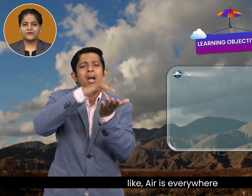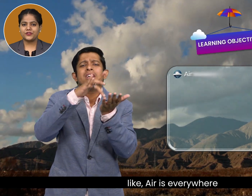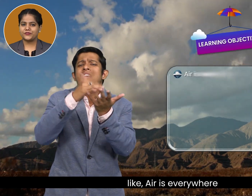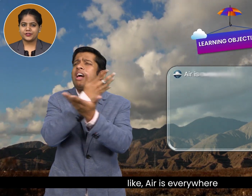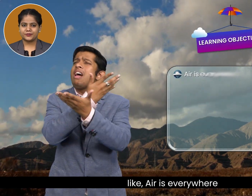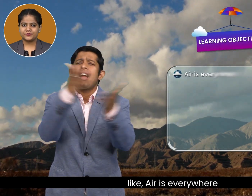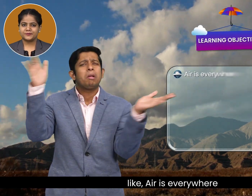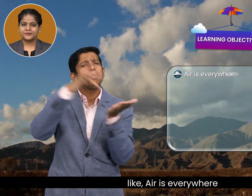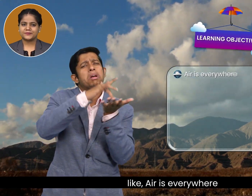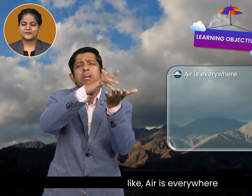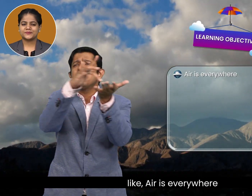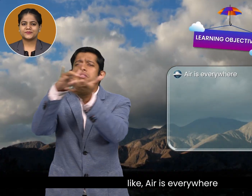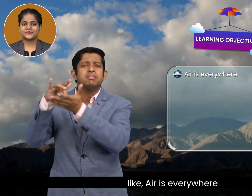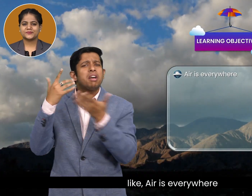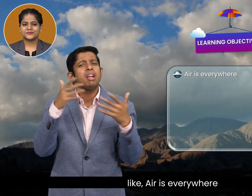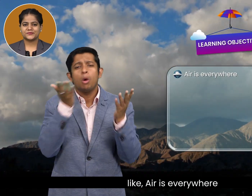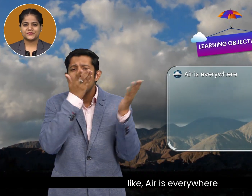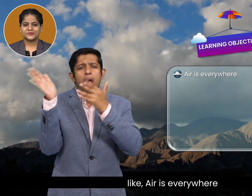is everywhere.